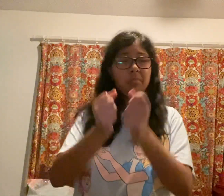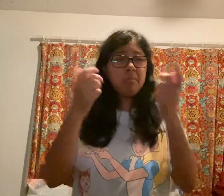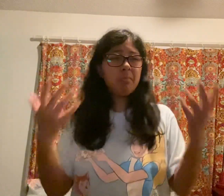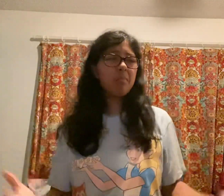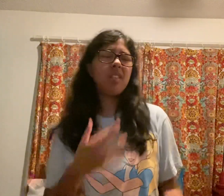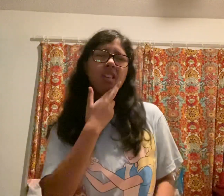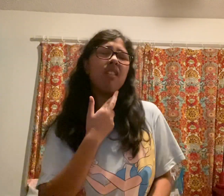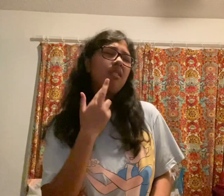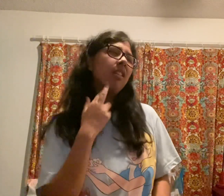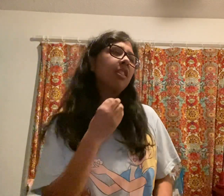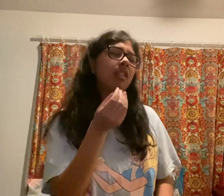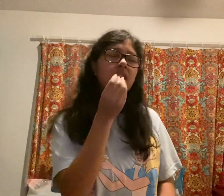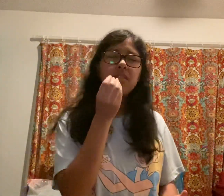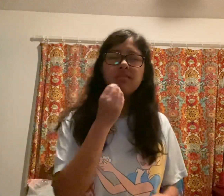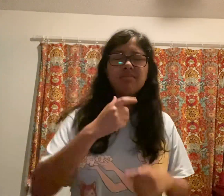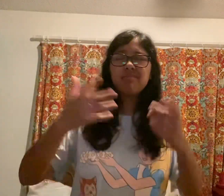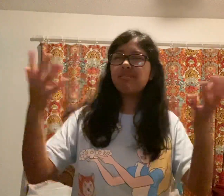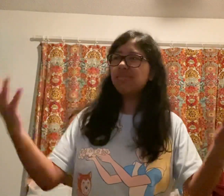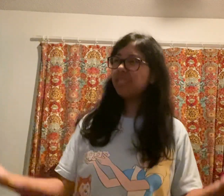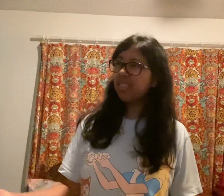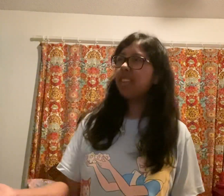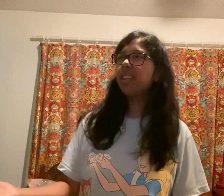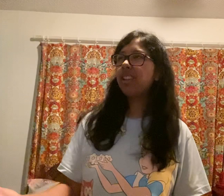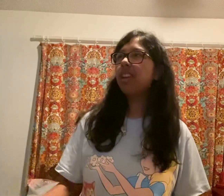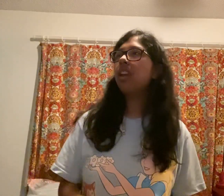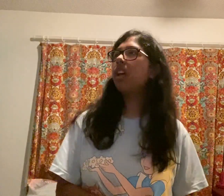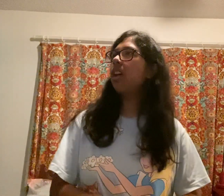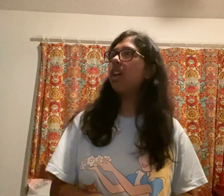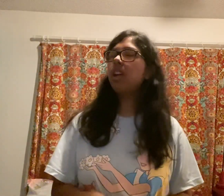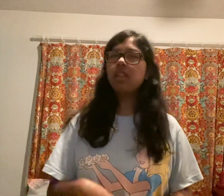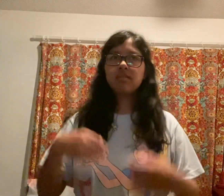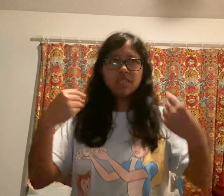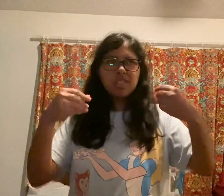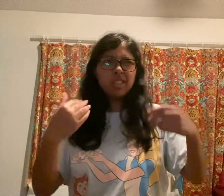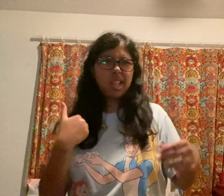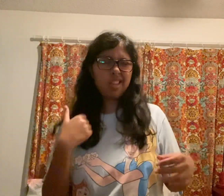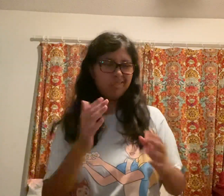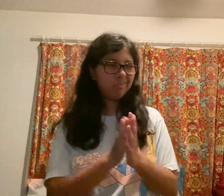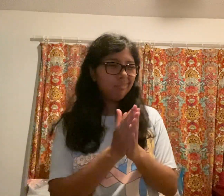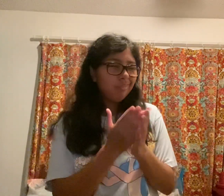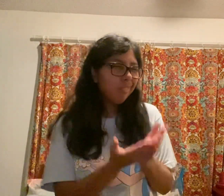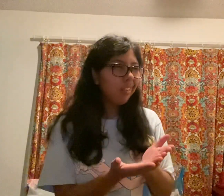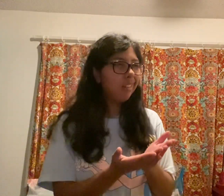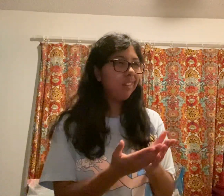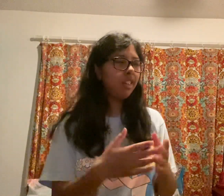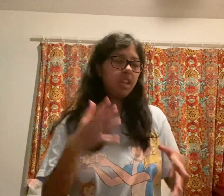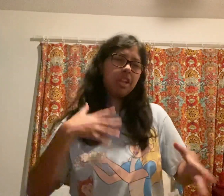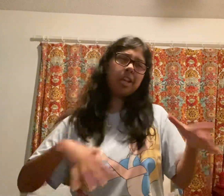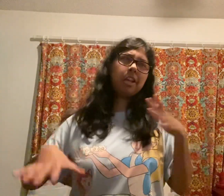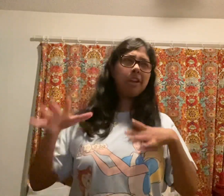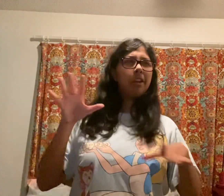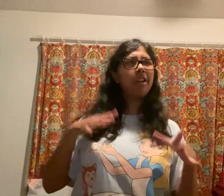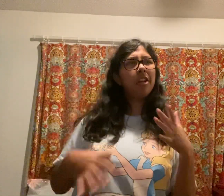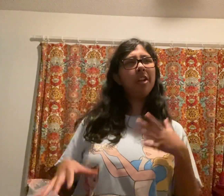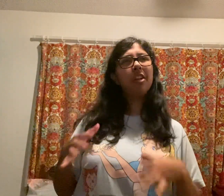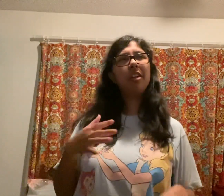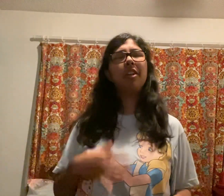flights. The shops have everything from books and bath needs to clothing and snacks. For those who need